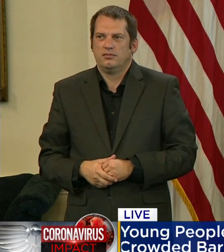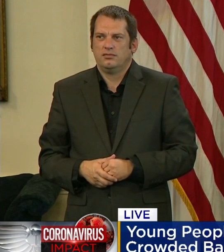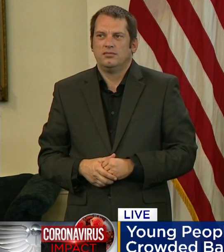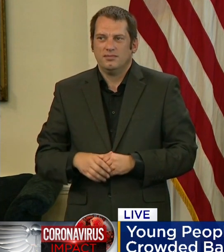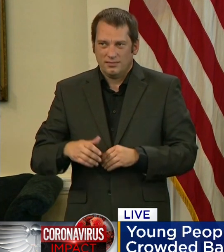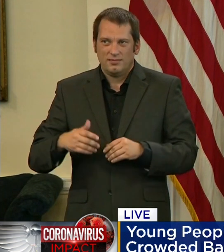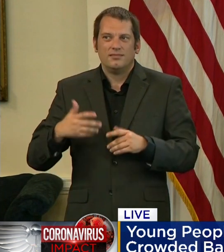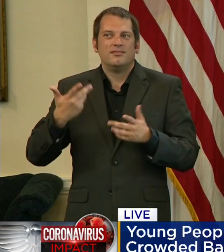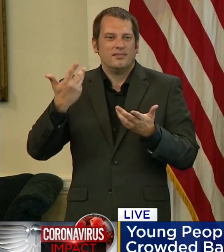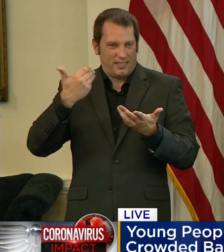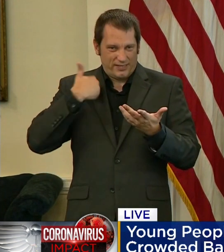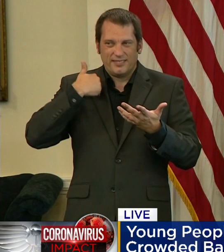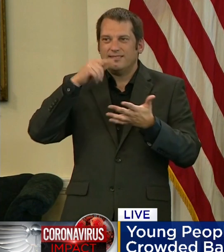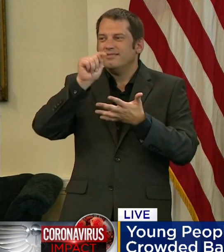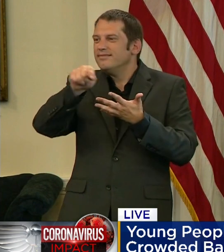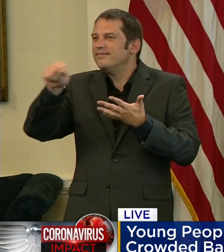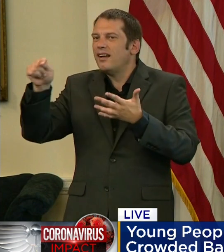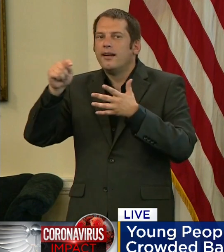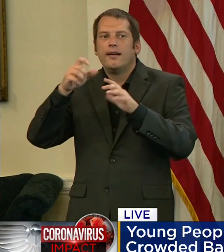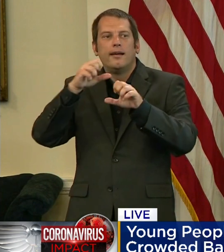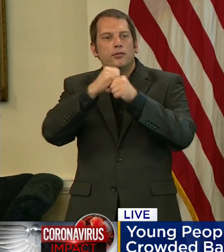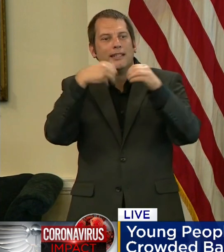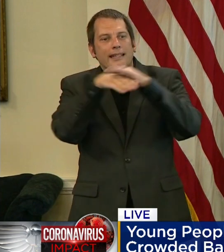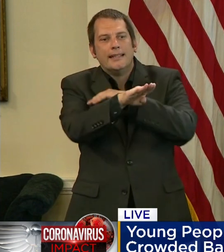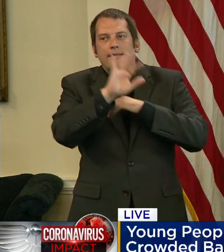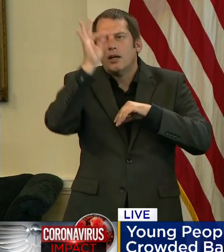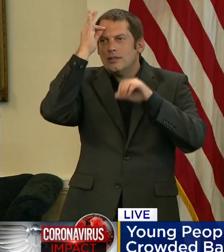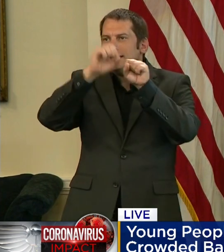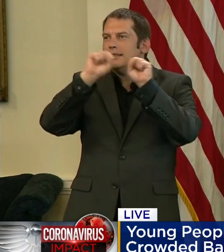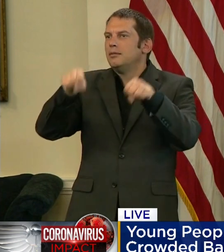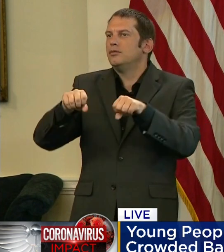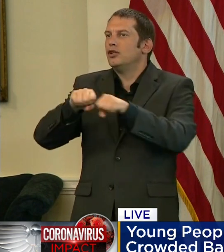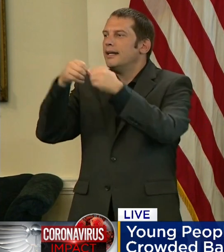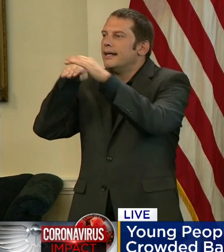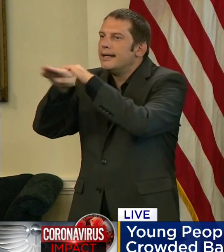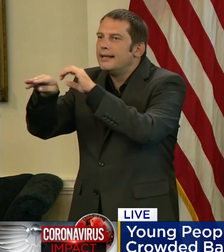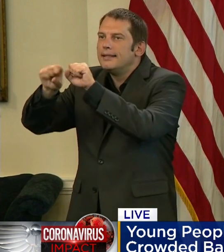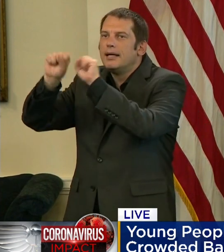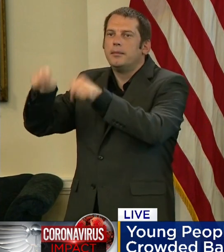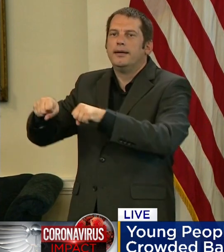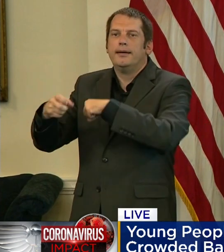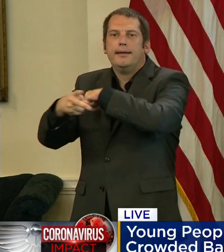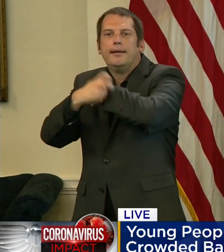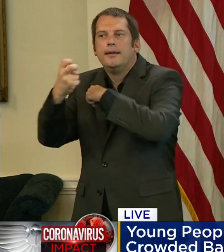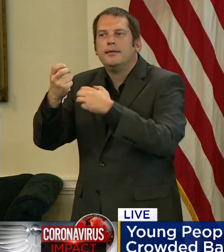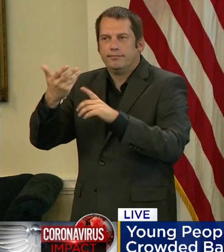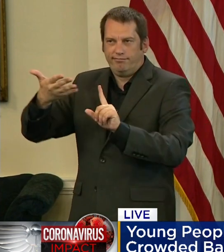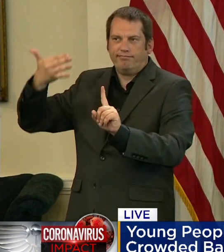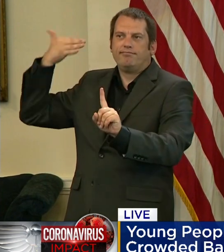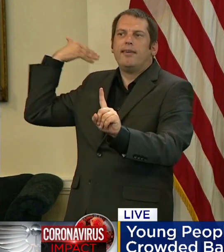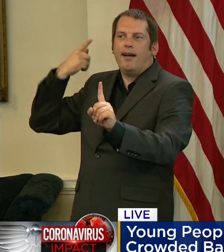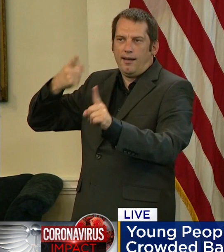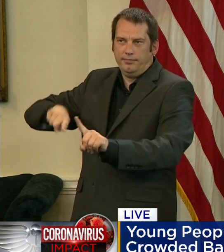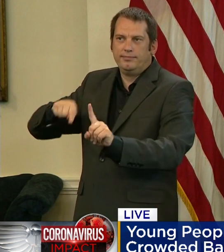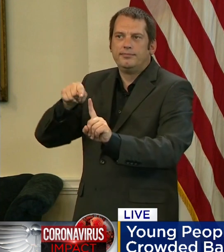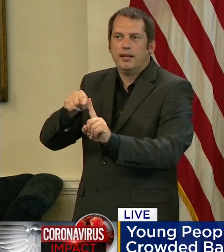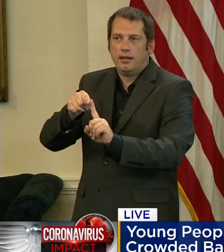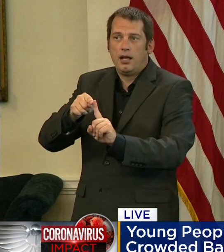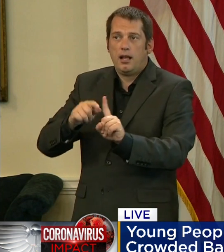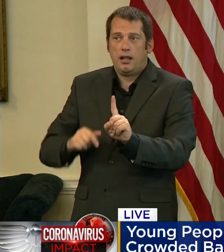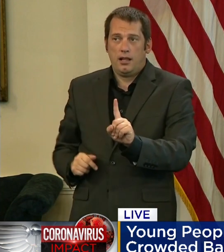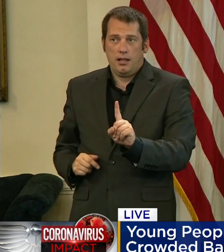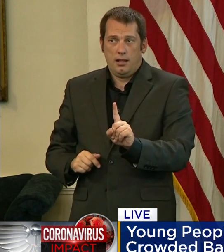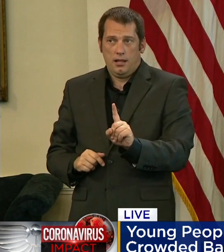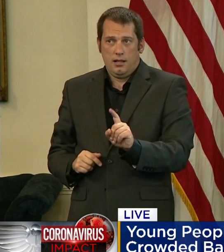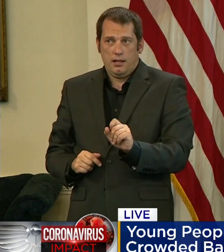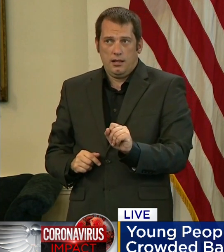was a huge cachet of people's identities. Did not come from here, and we don't know where it came from, and we don't know, who's